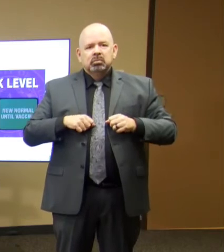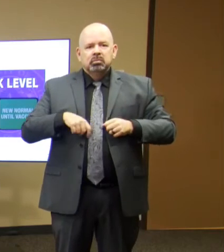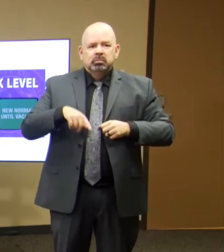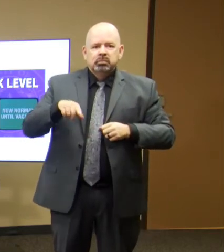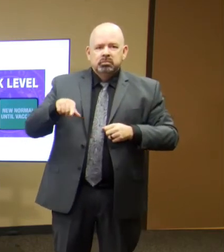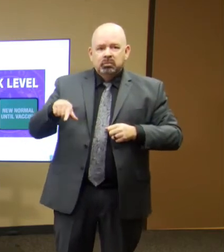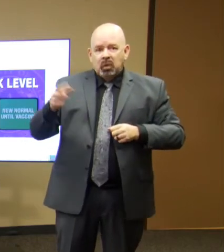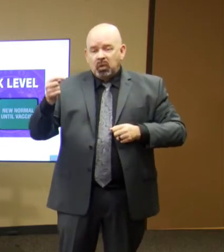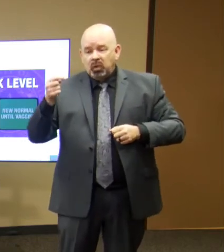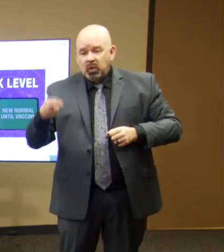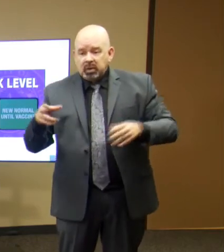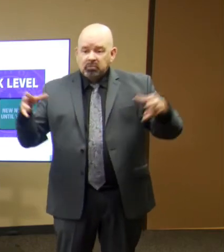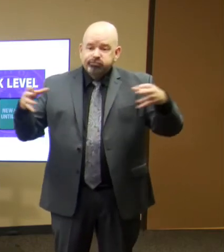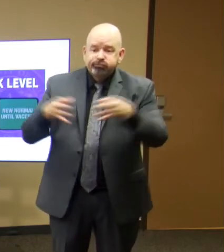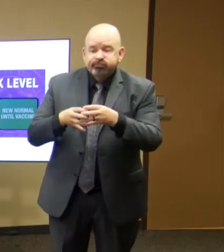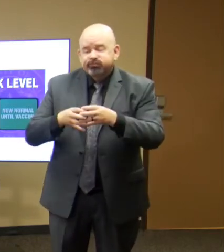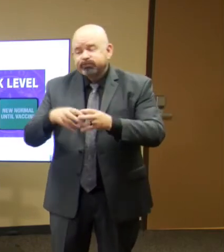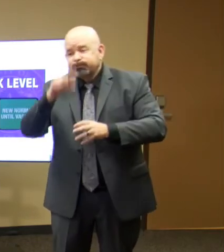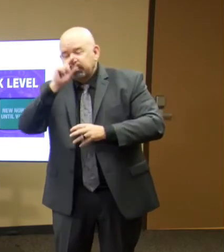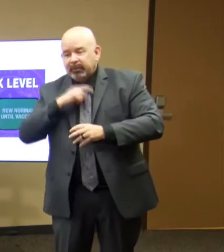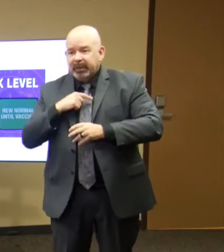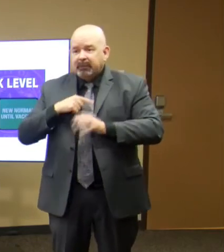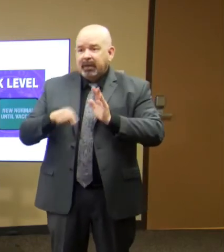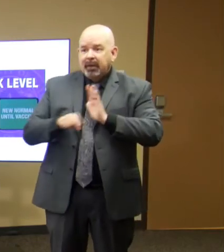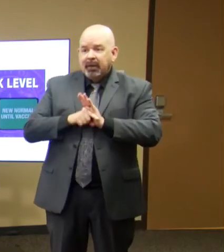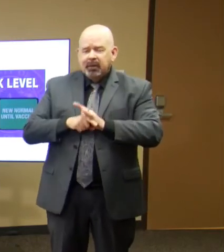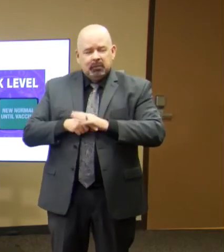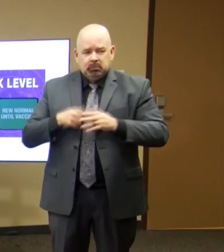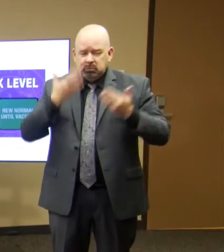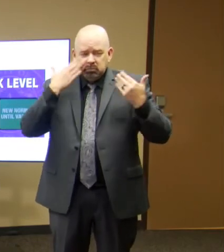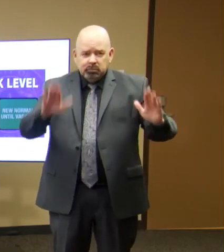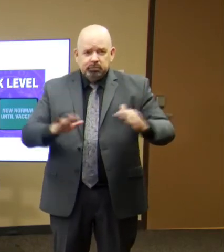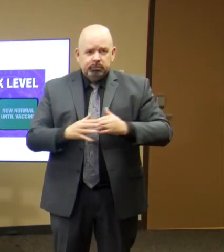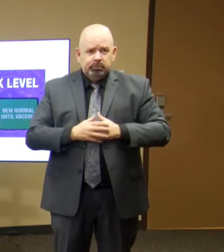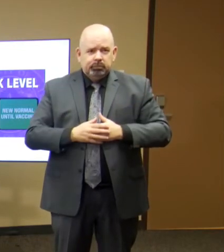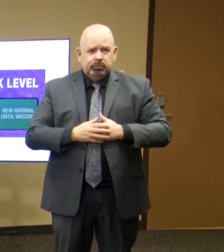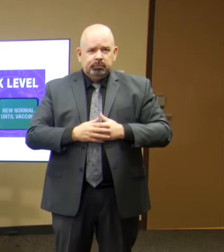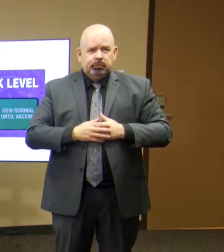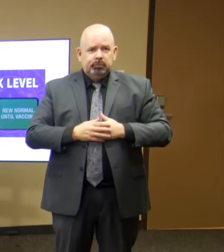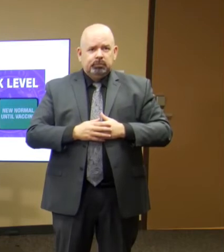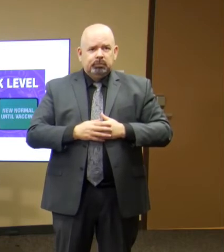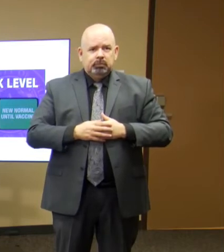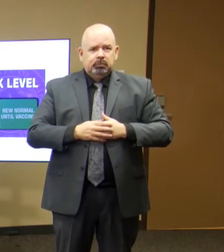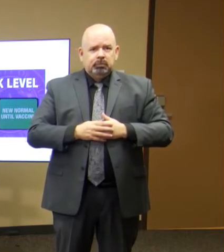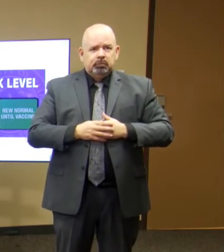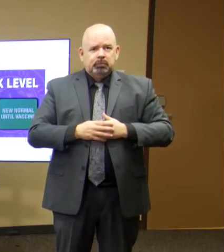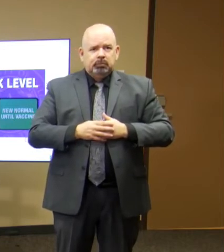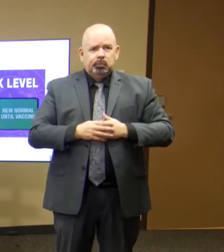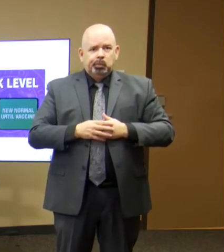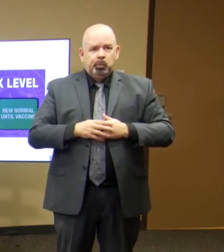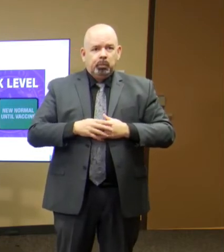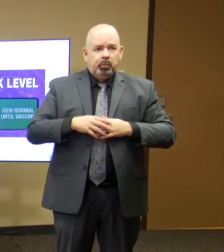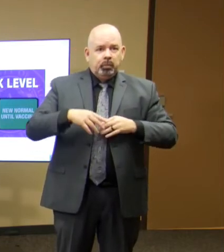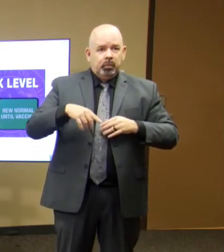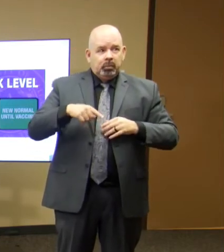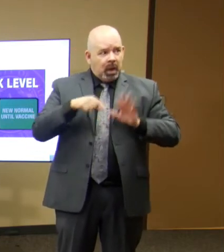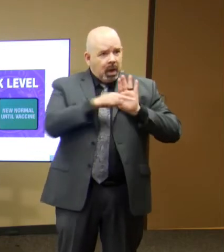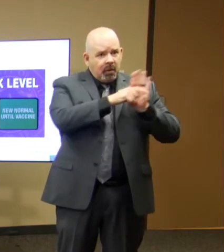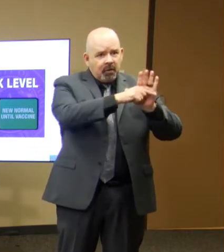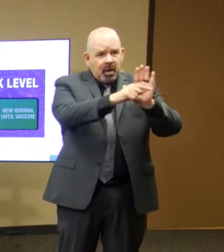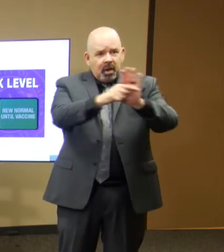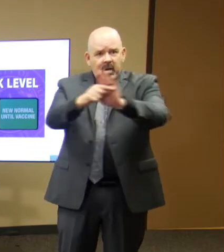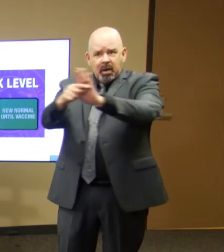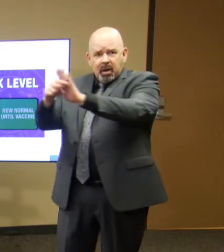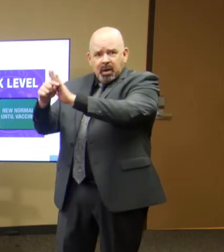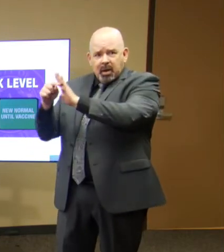Day. And even if all your guests had a negative COVID test, important for you to follow all the other strategies in our guidance. The masking, 6-foot